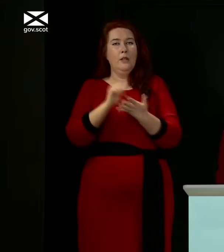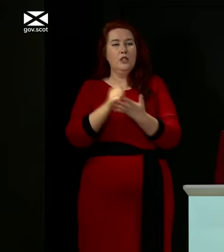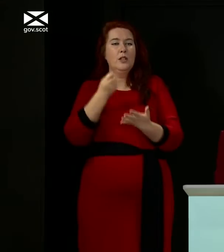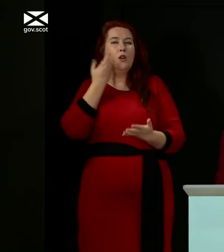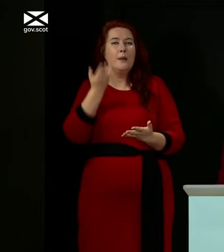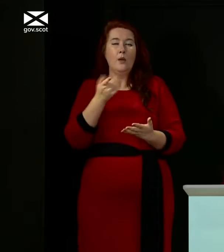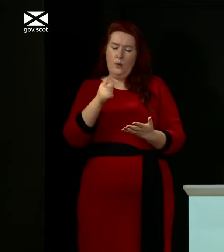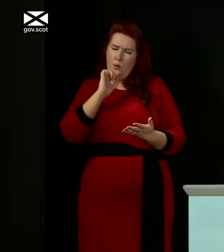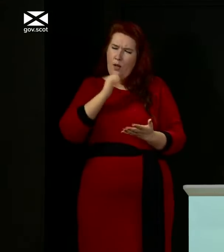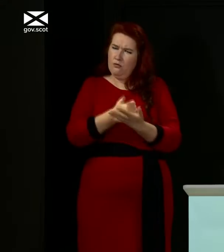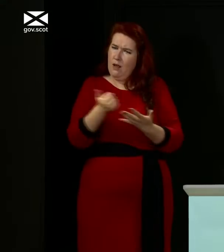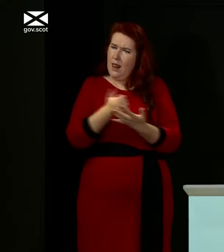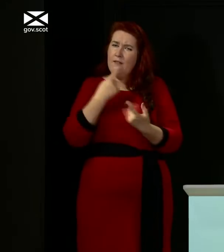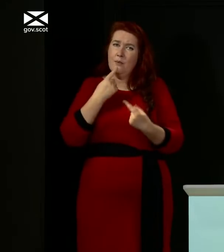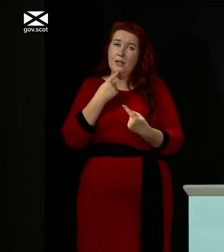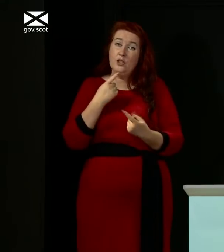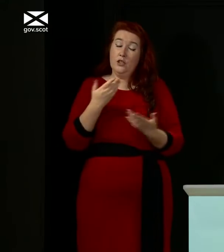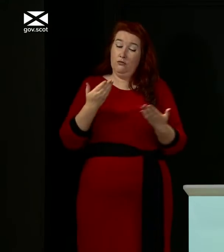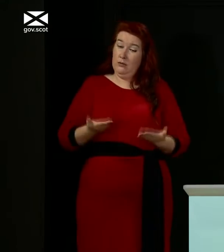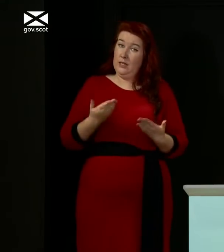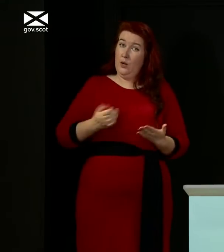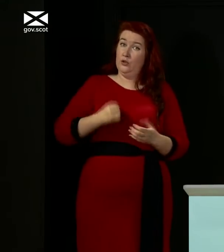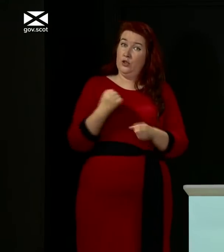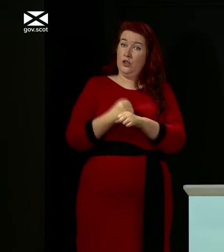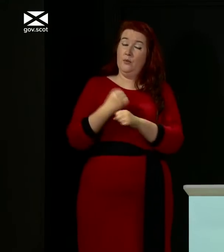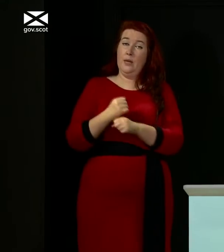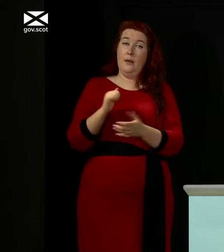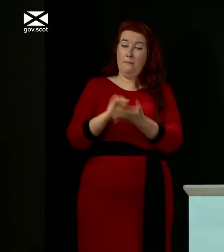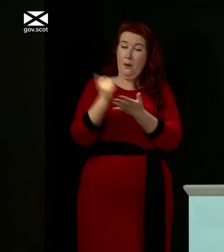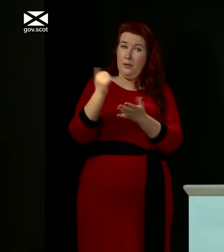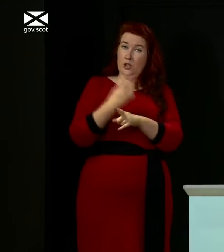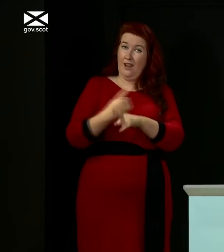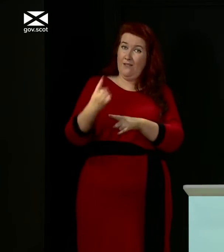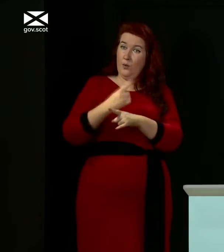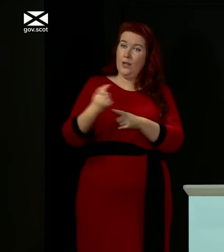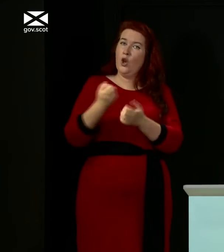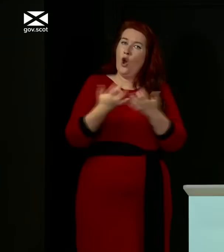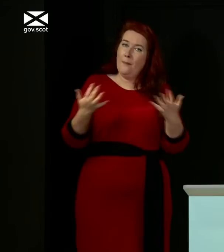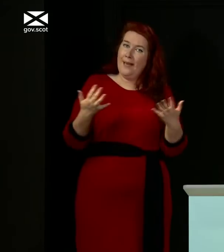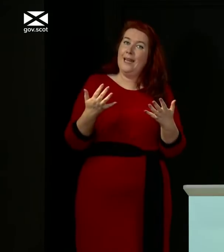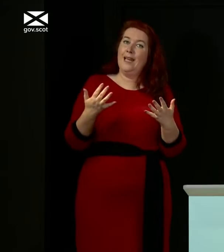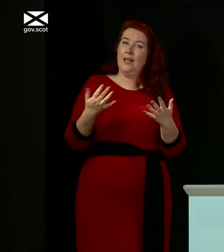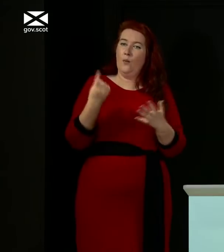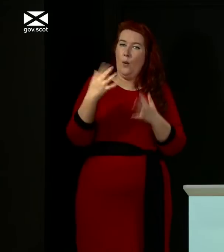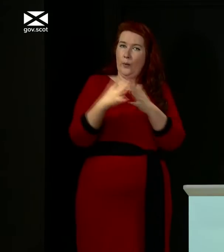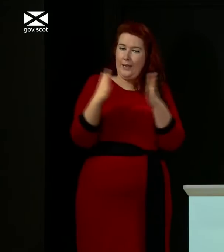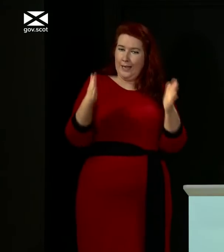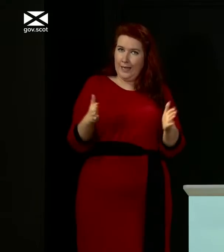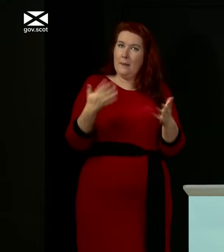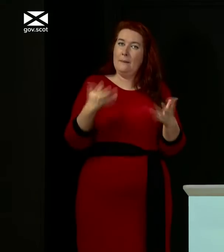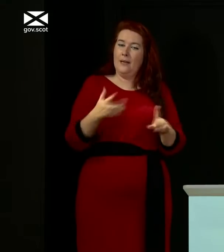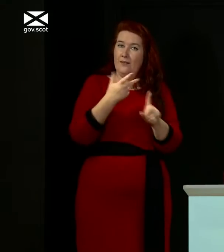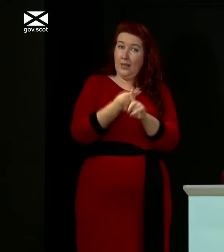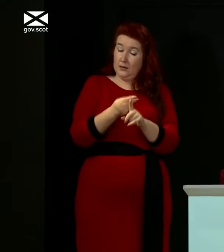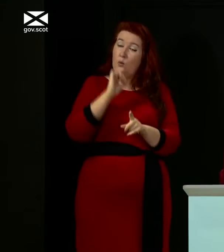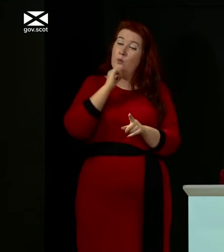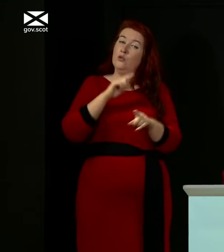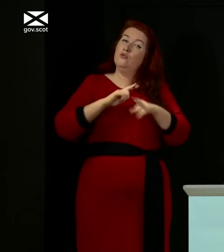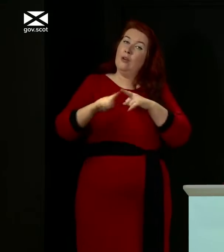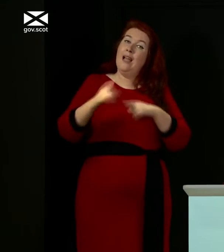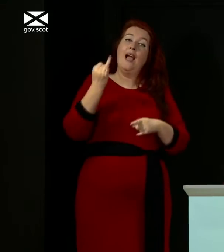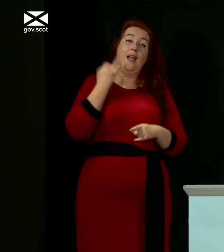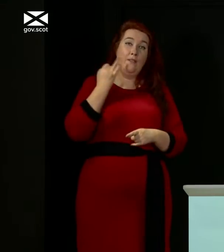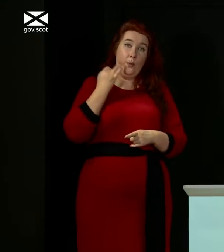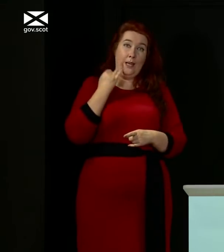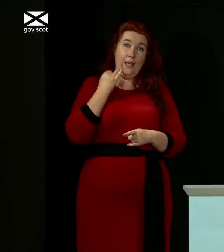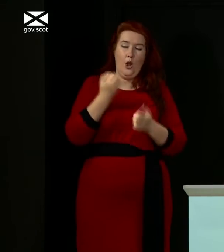possible. Right now we're publishing weekly information on the numbers vaccinated. We are going to try to make that weekly